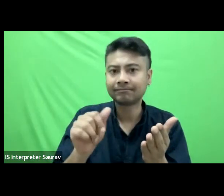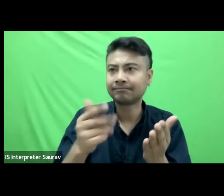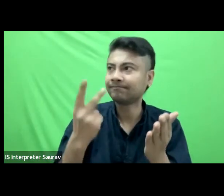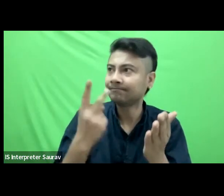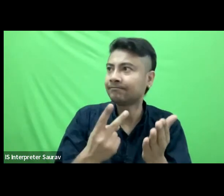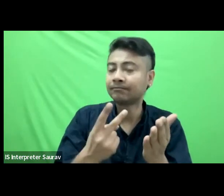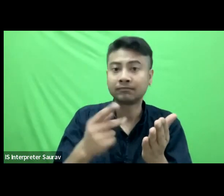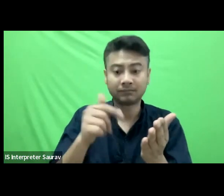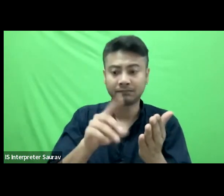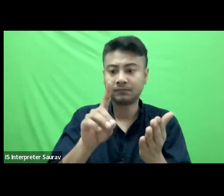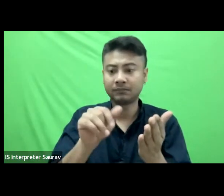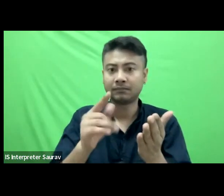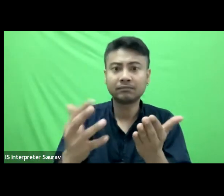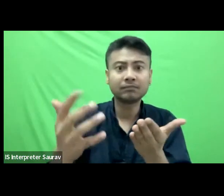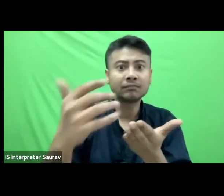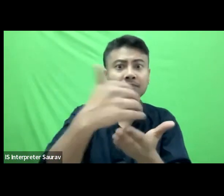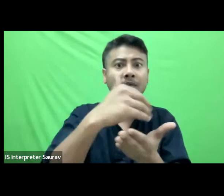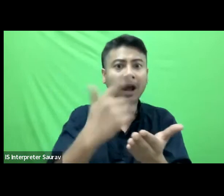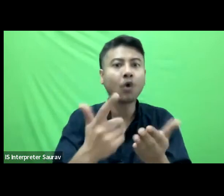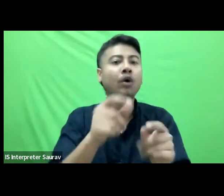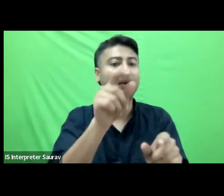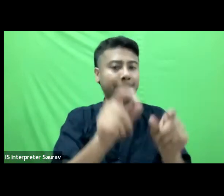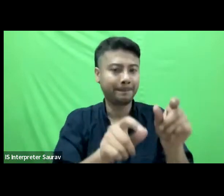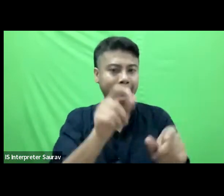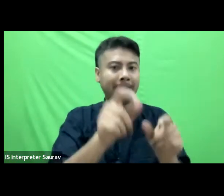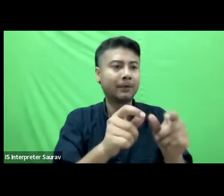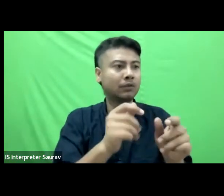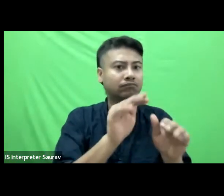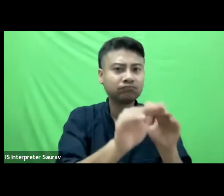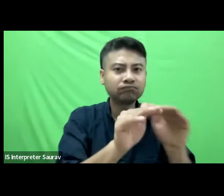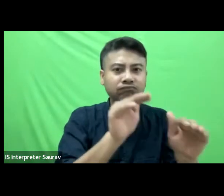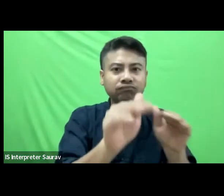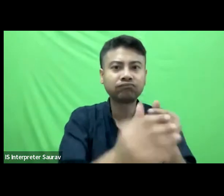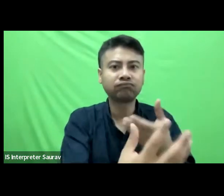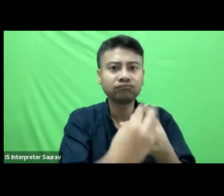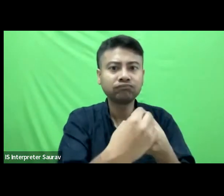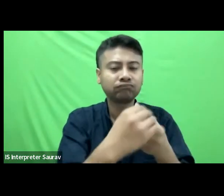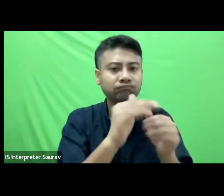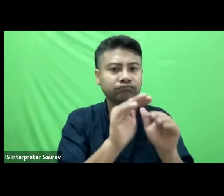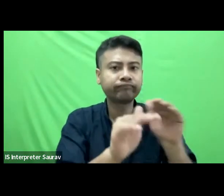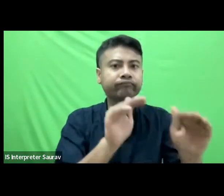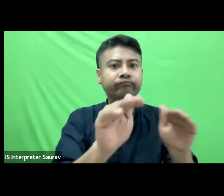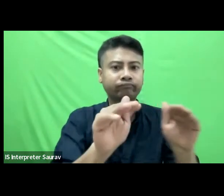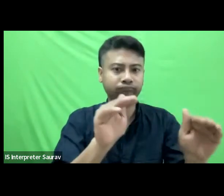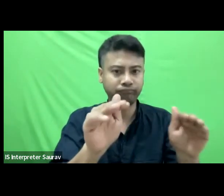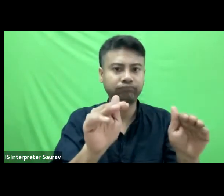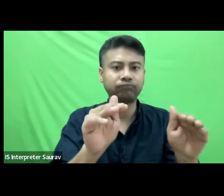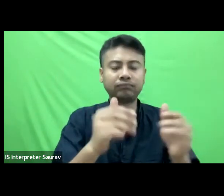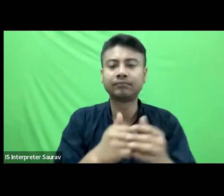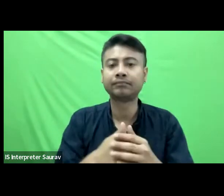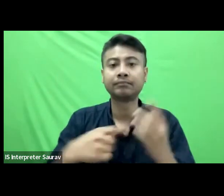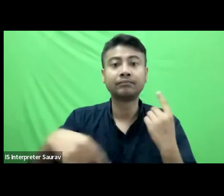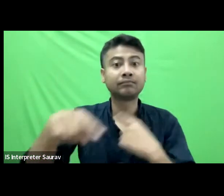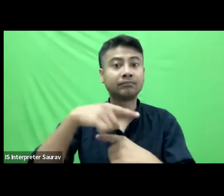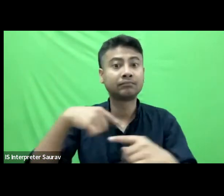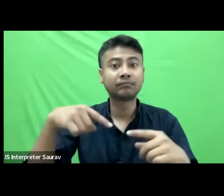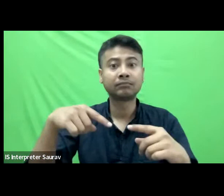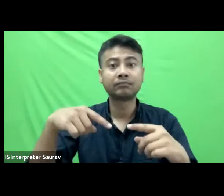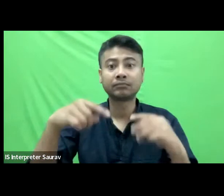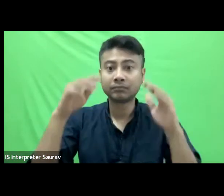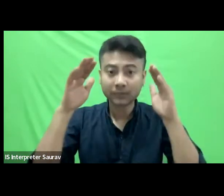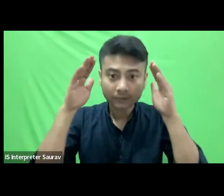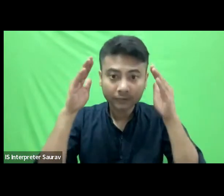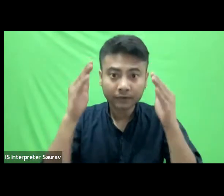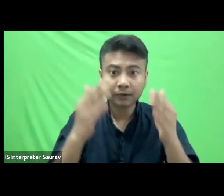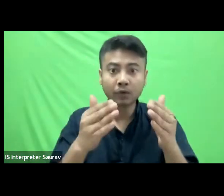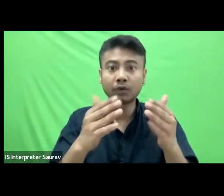data collection, our initiative. So in that aspect, we focus on conducting data collection